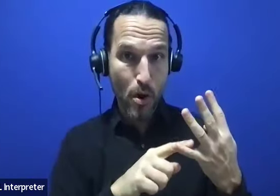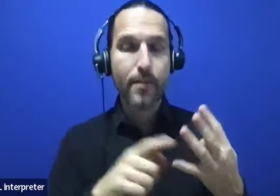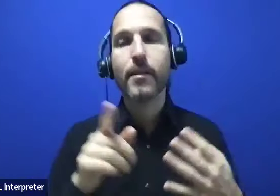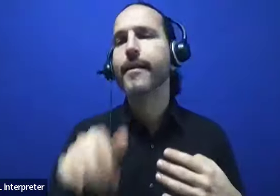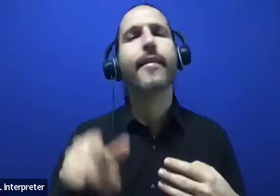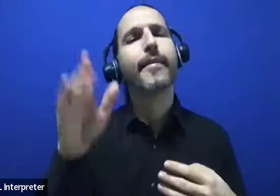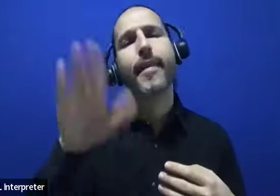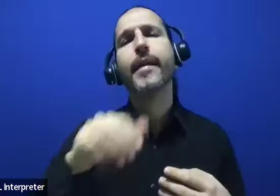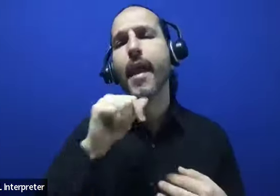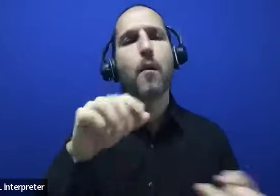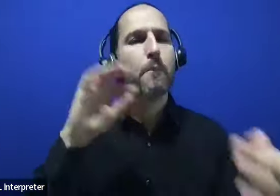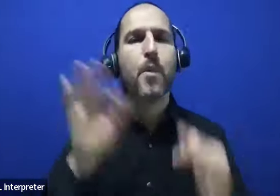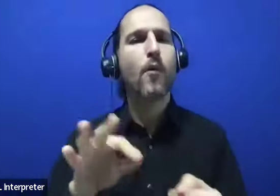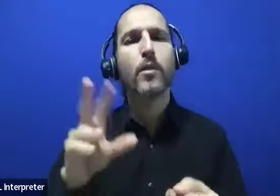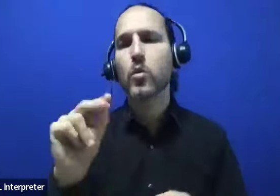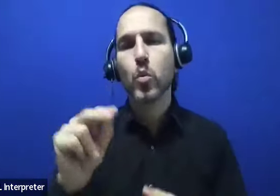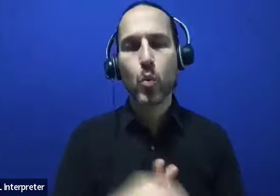not perfect. It's not perfect at all.